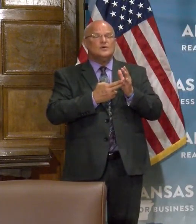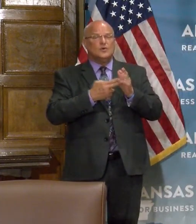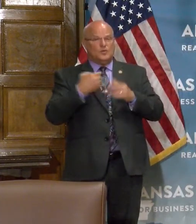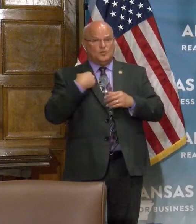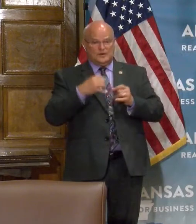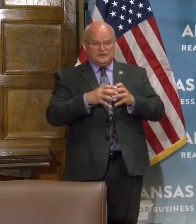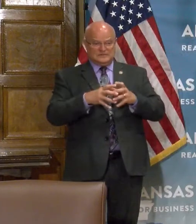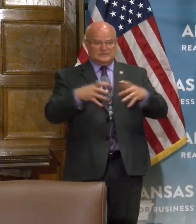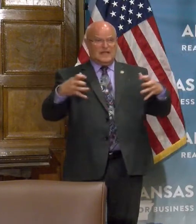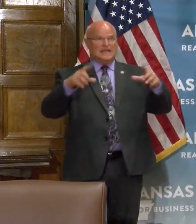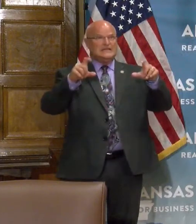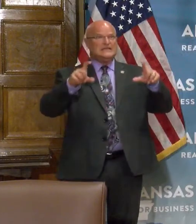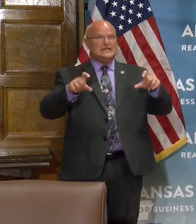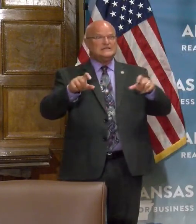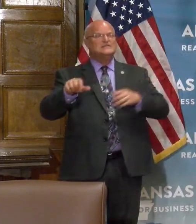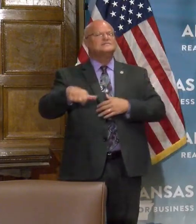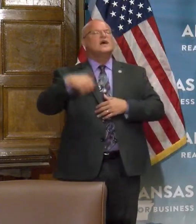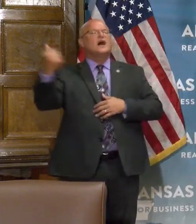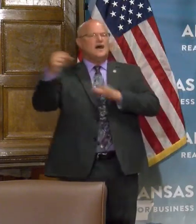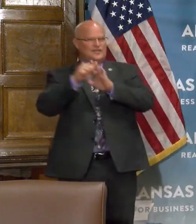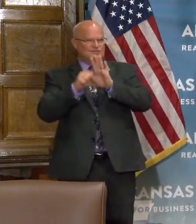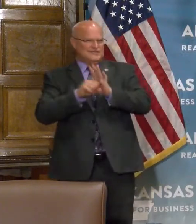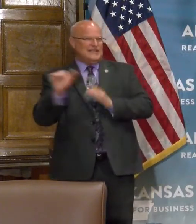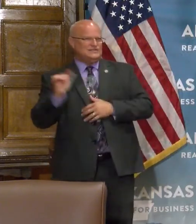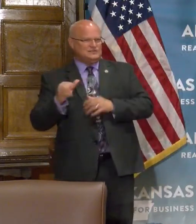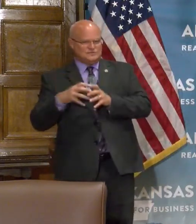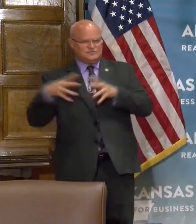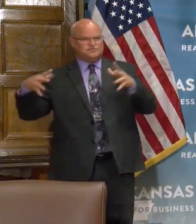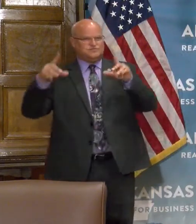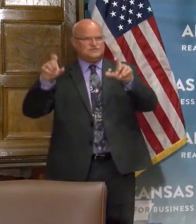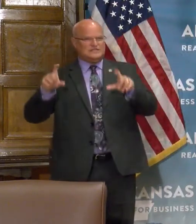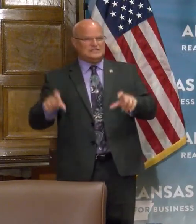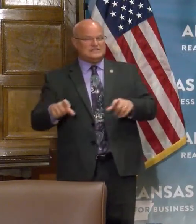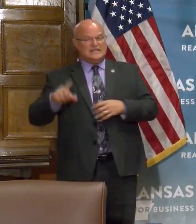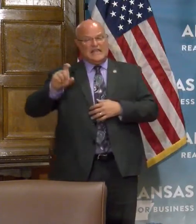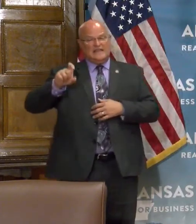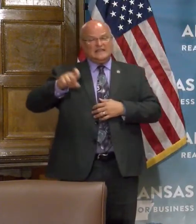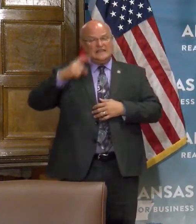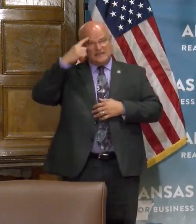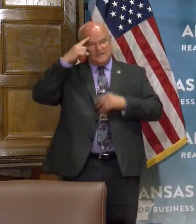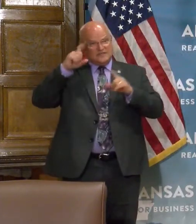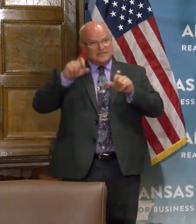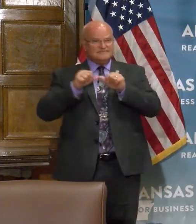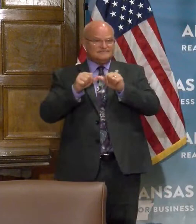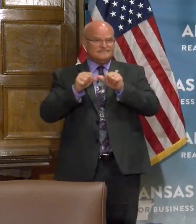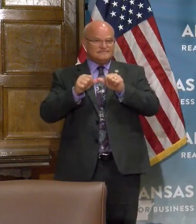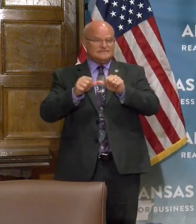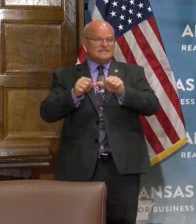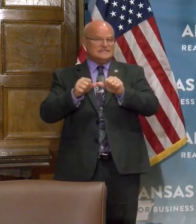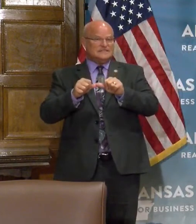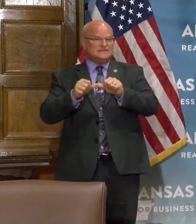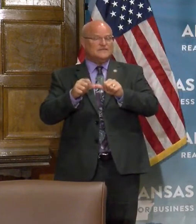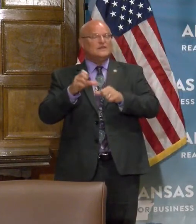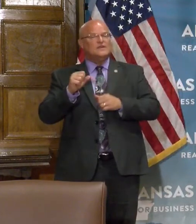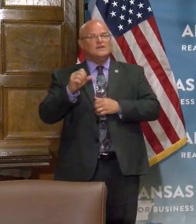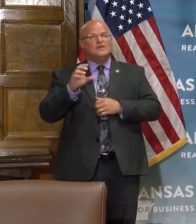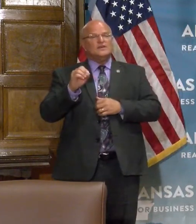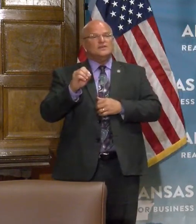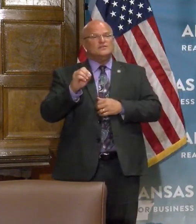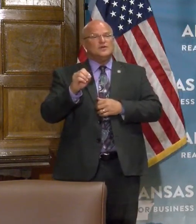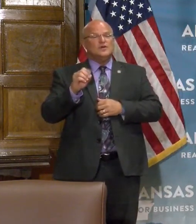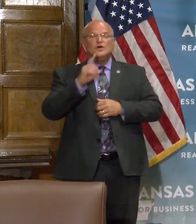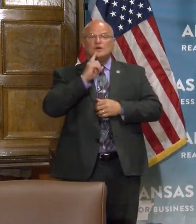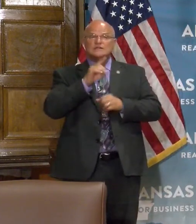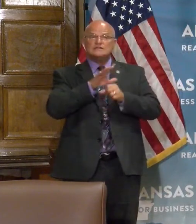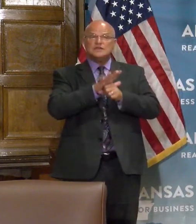we're expanding testing, but so are other states expanding testing, and the need for testing is continuing. And so